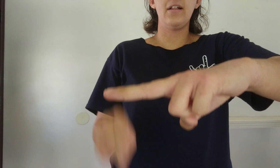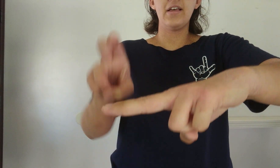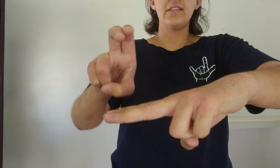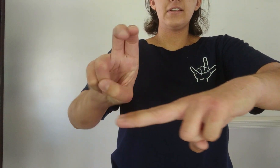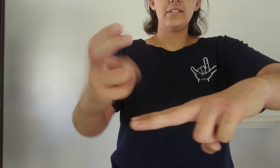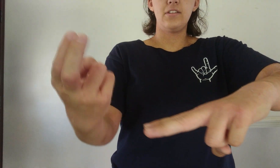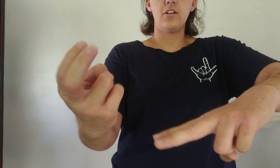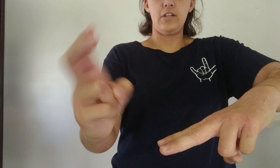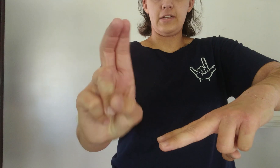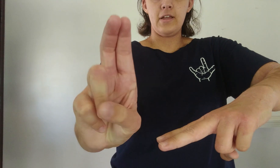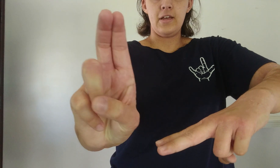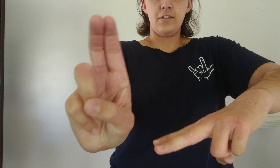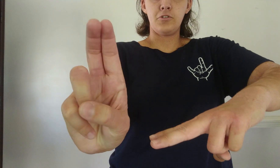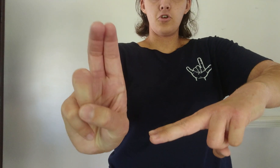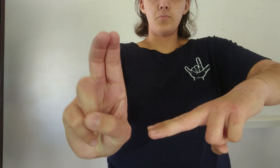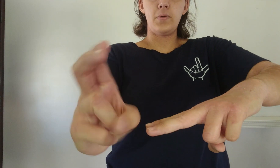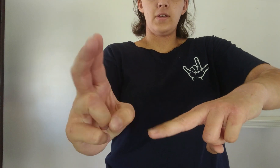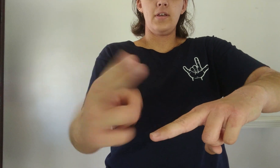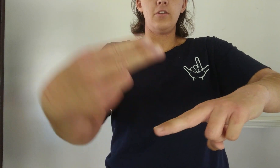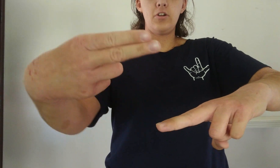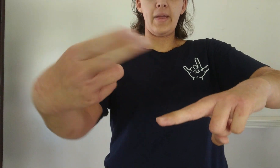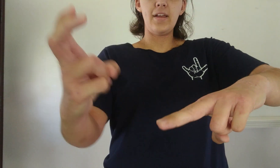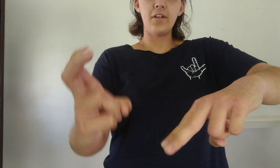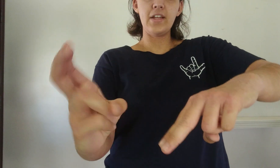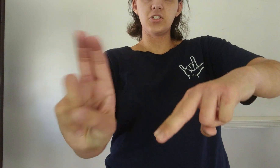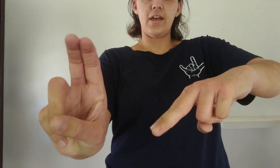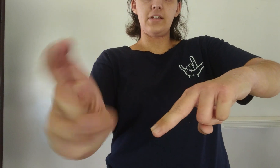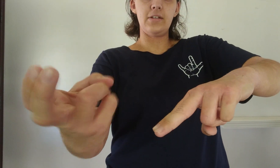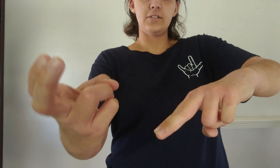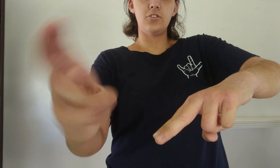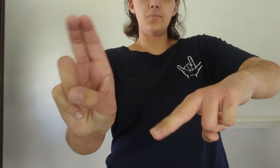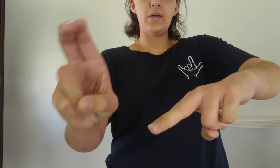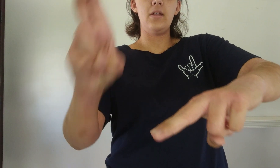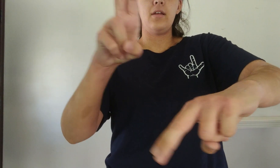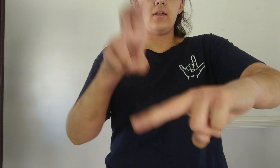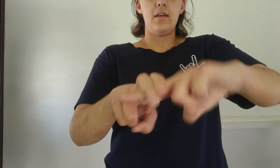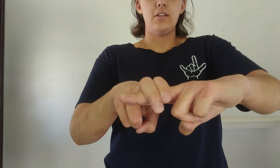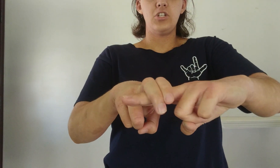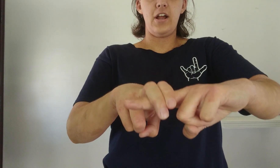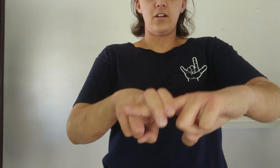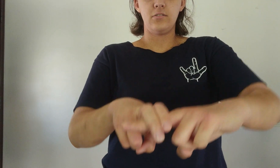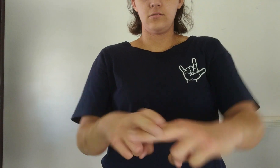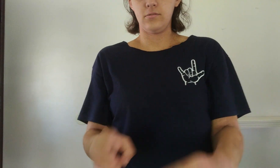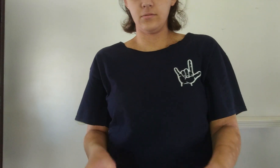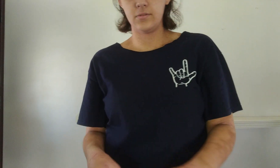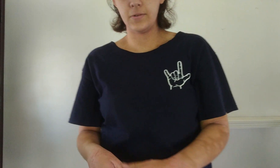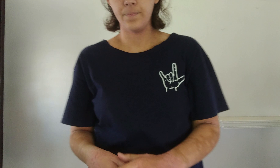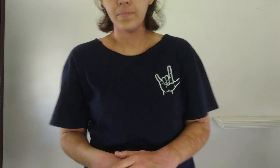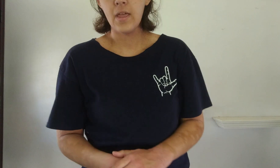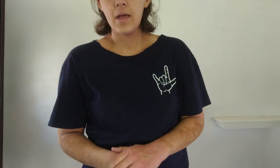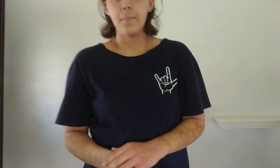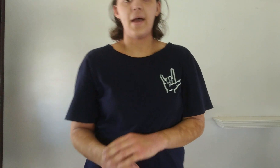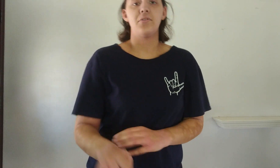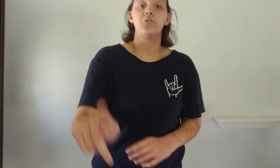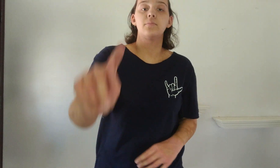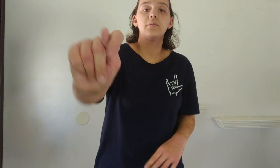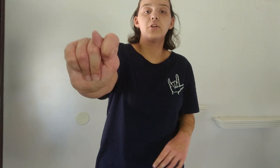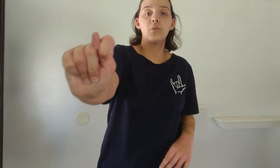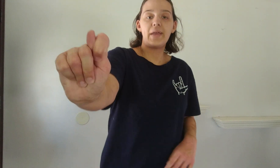like this. You're going to scoop. You want to make another H, kind of scoop it. Chair. Bathroom. You're going to make a